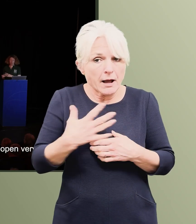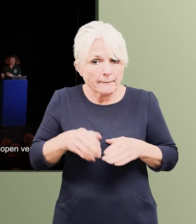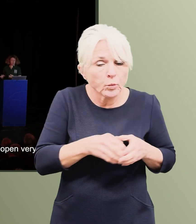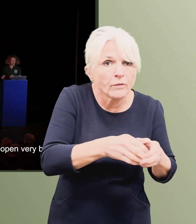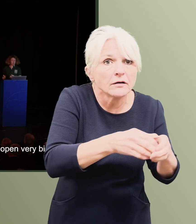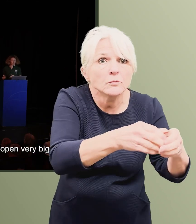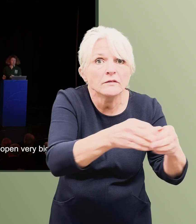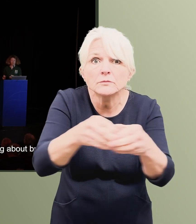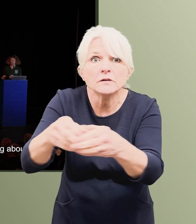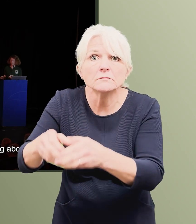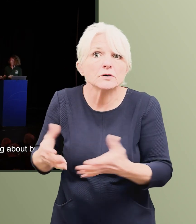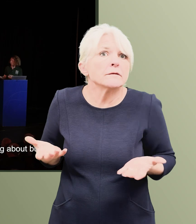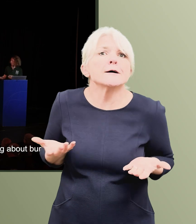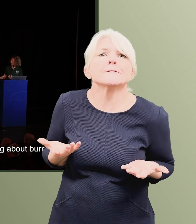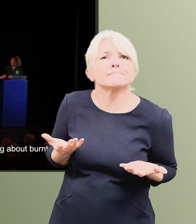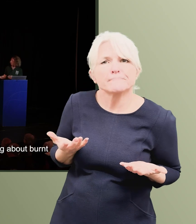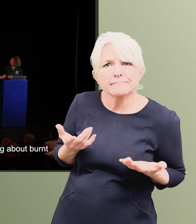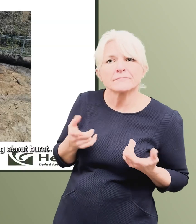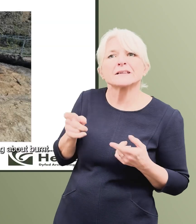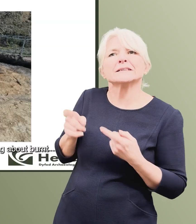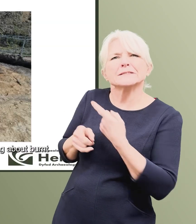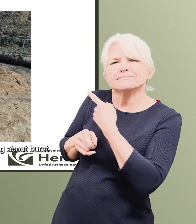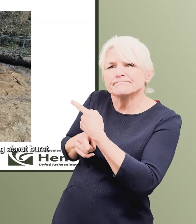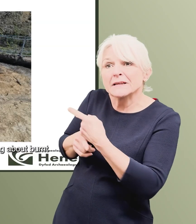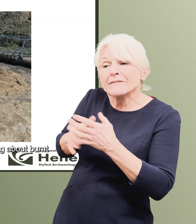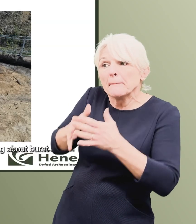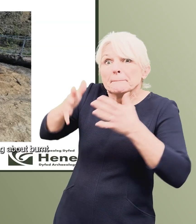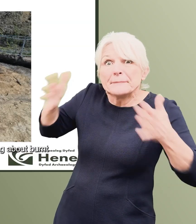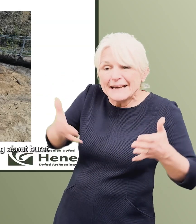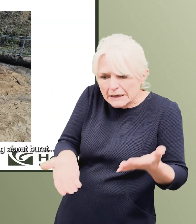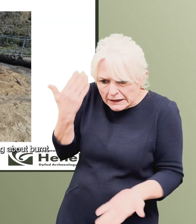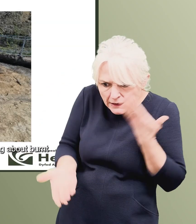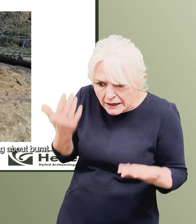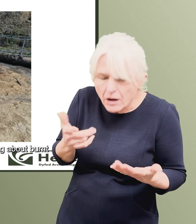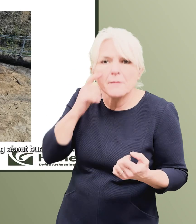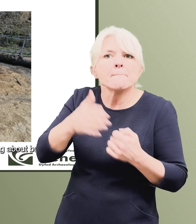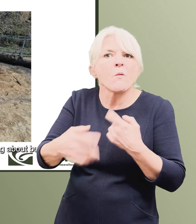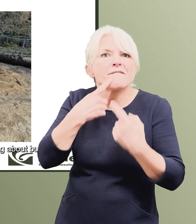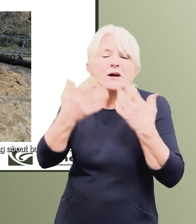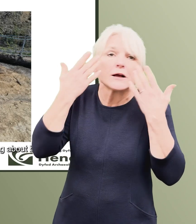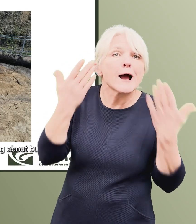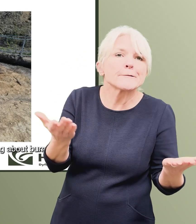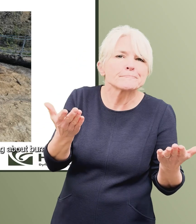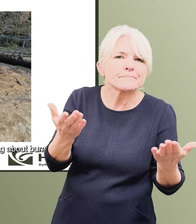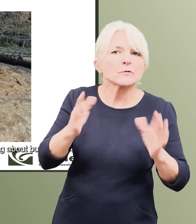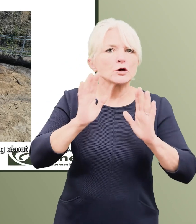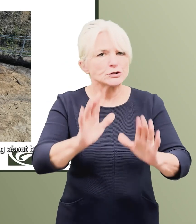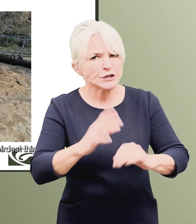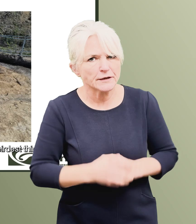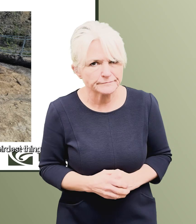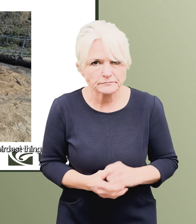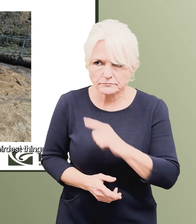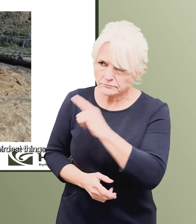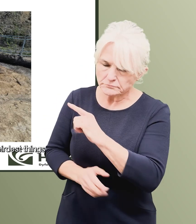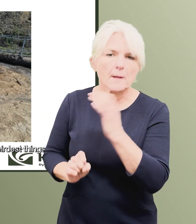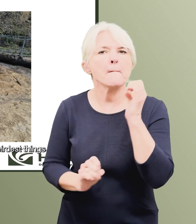again. So again, it might be part of that story. I'm just going to finish off by talking about burnt mounds. We dug so many of them